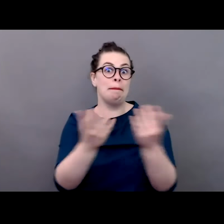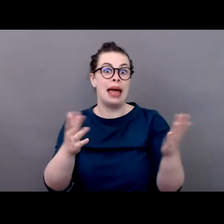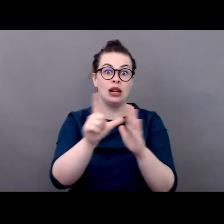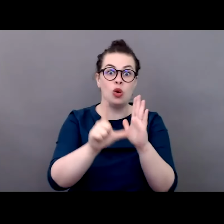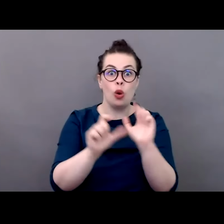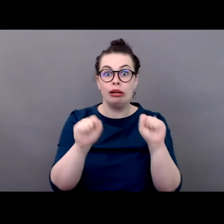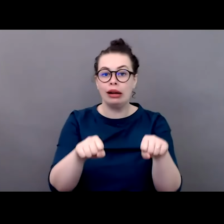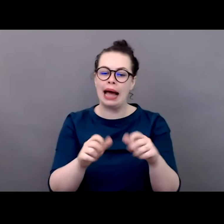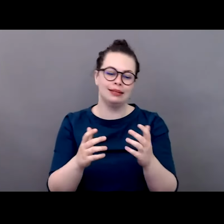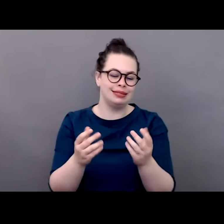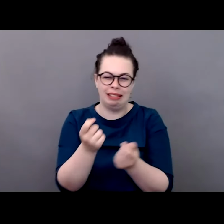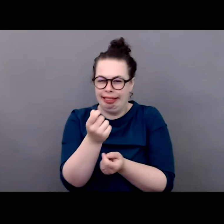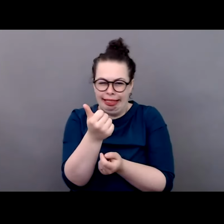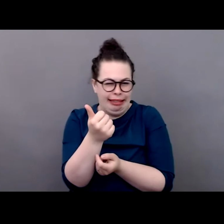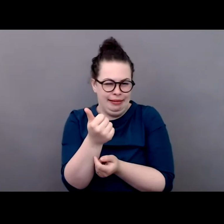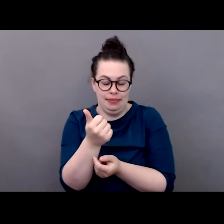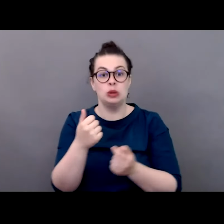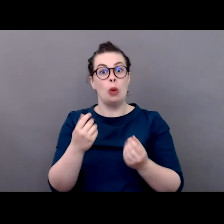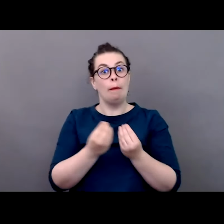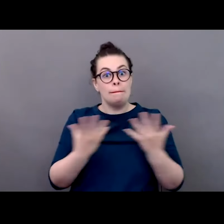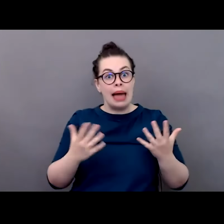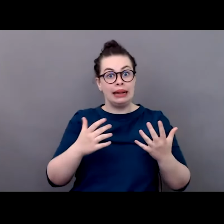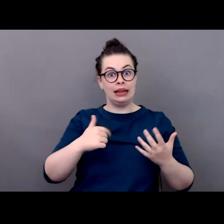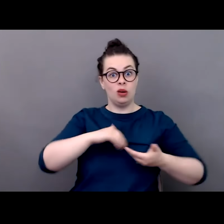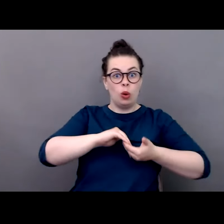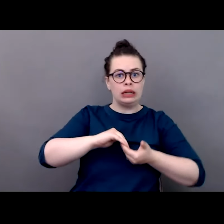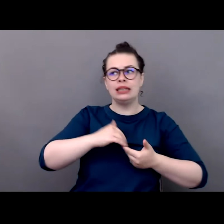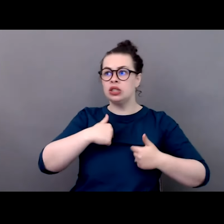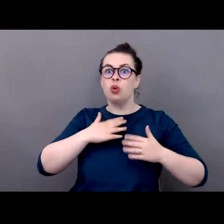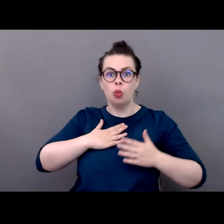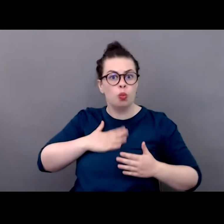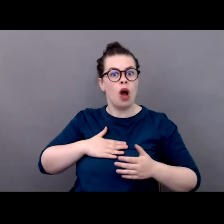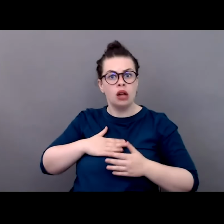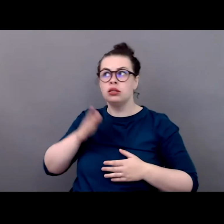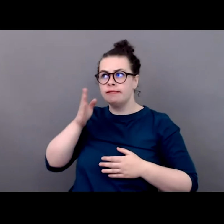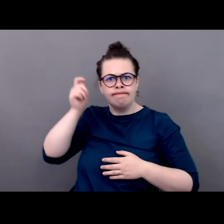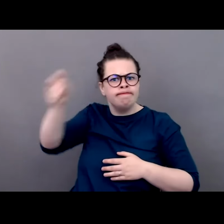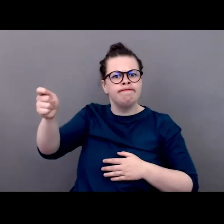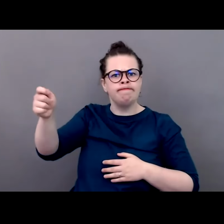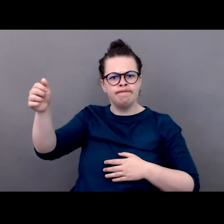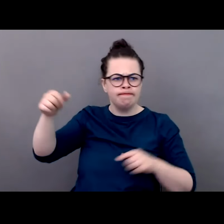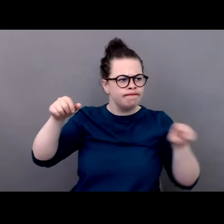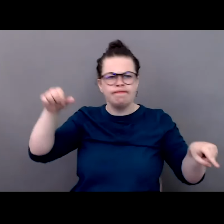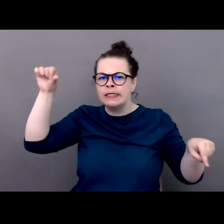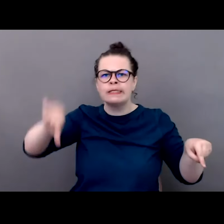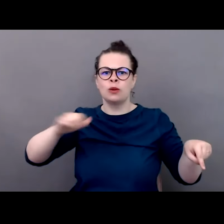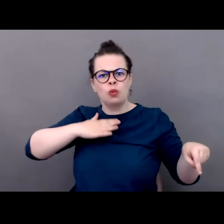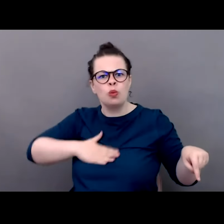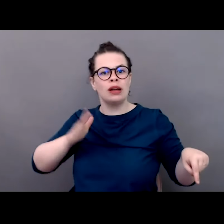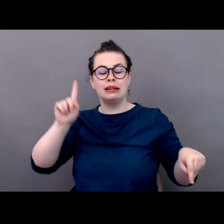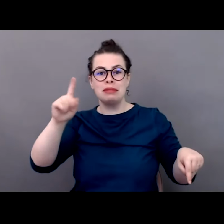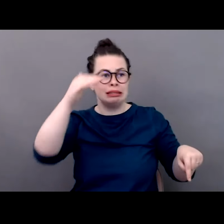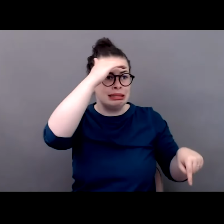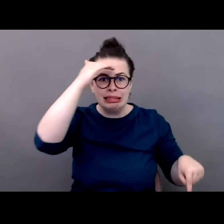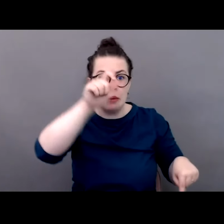who are looking for lawyers who would be able to help them with their case, and they cannot find help. That's where you come